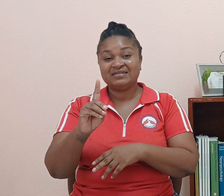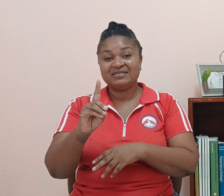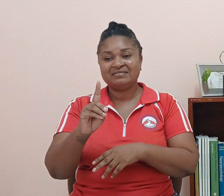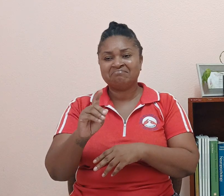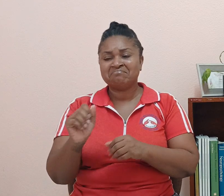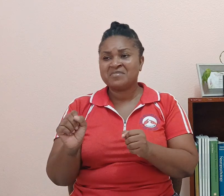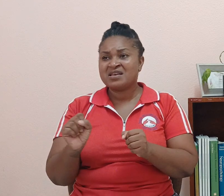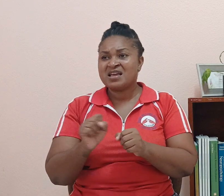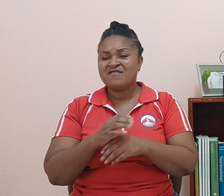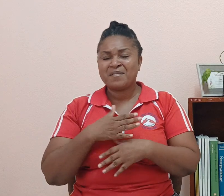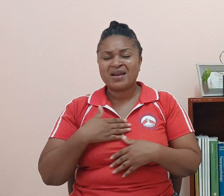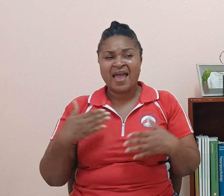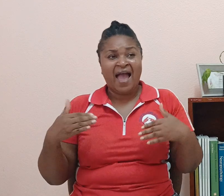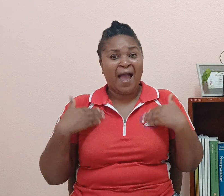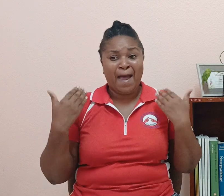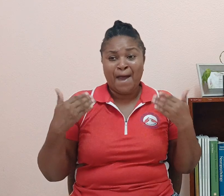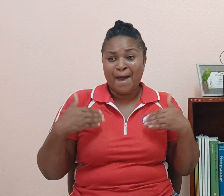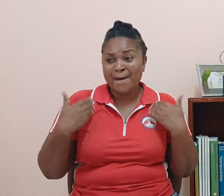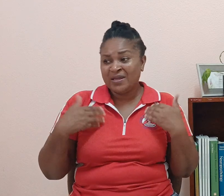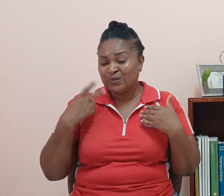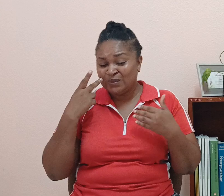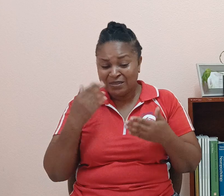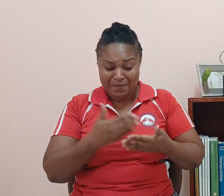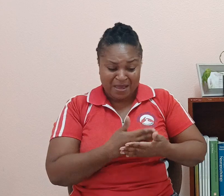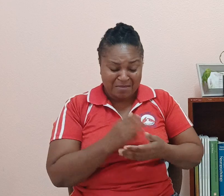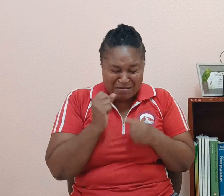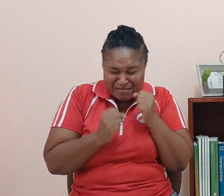Everyone was very happy when Obed was born.